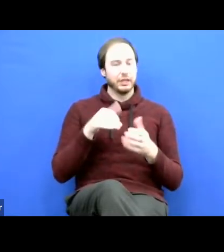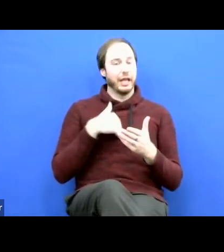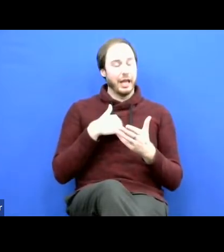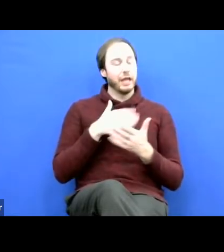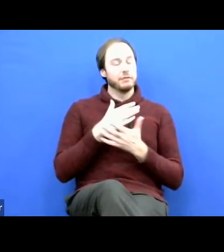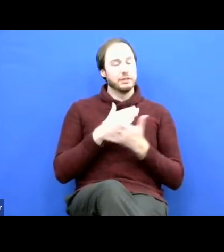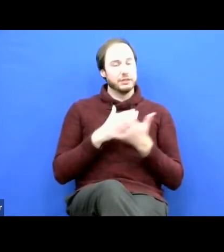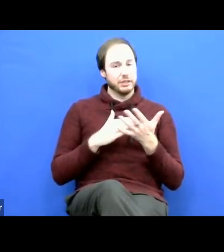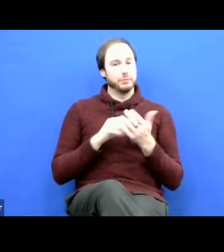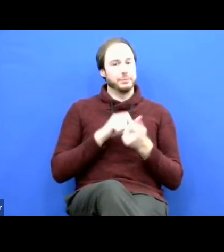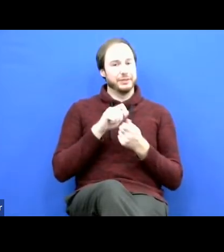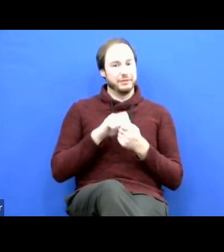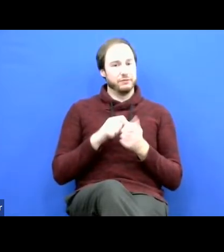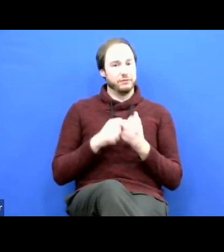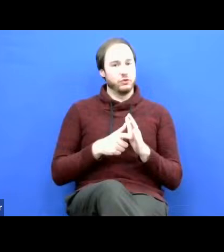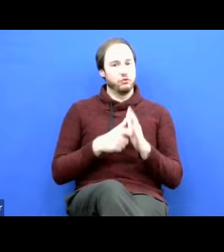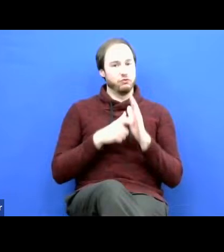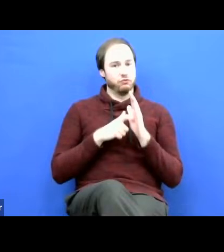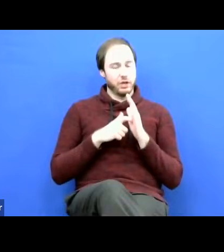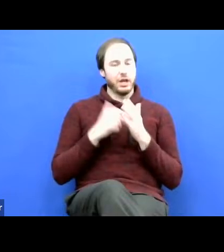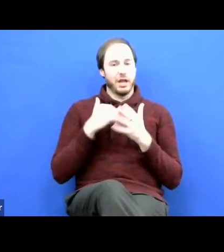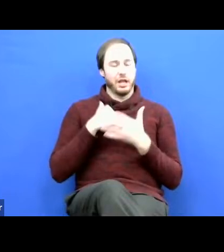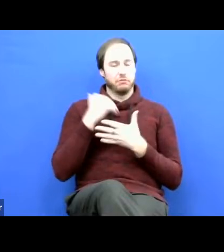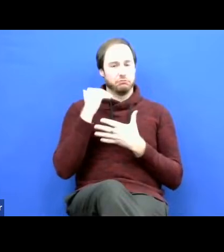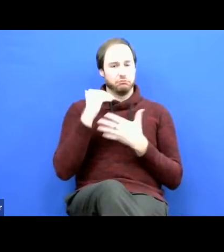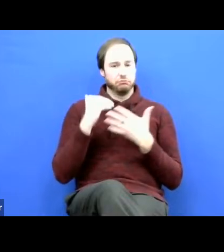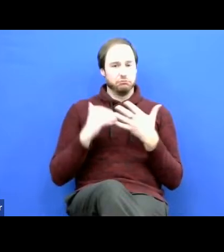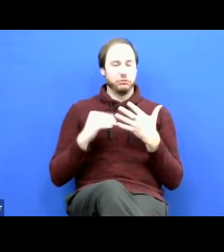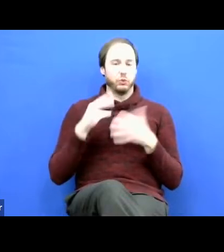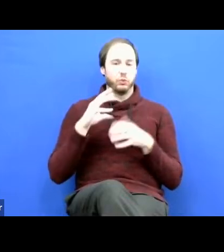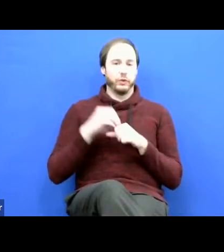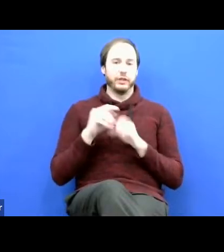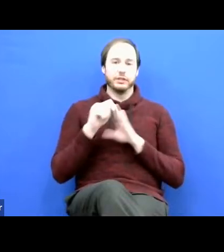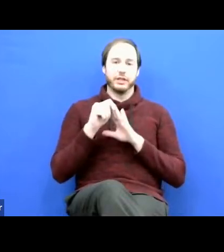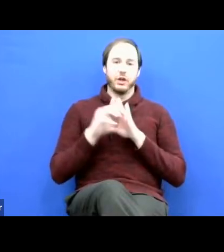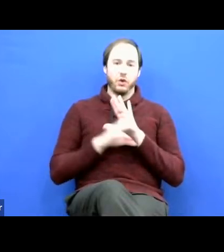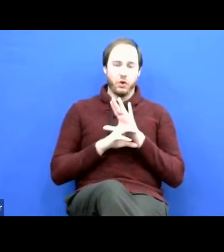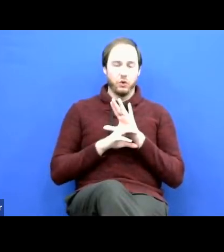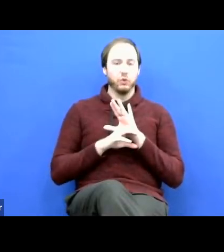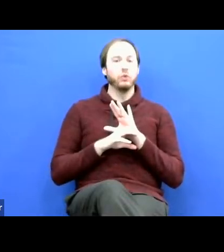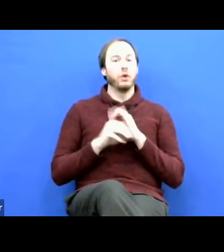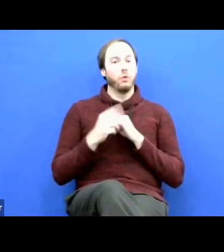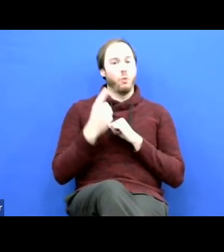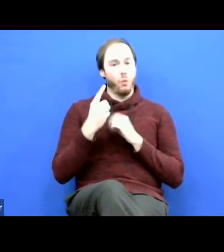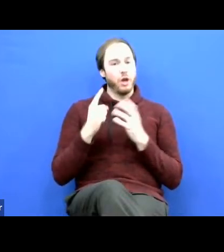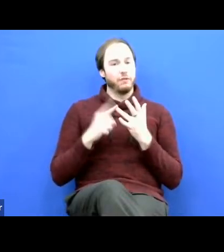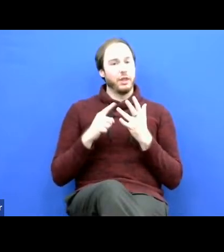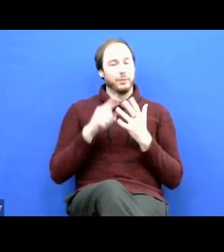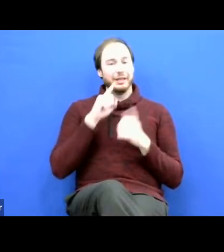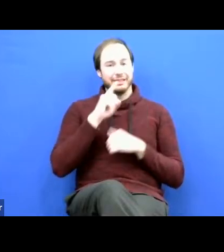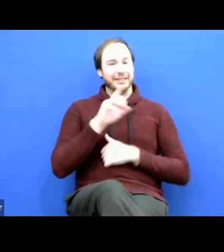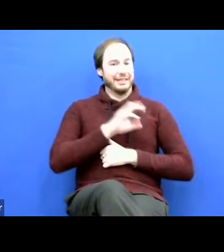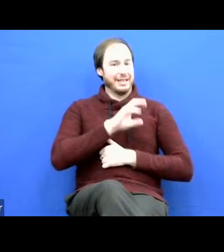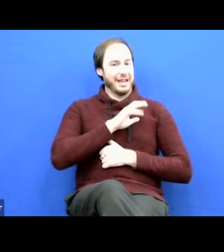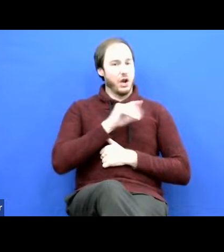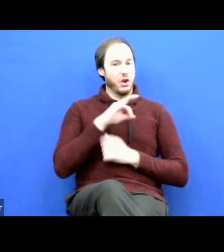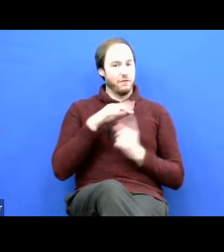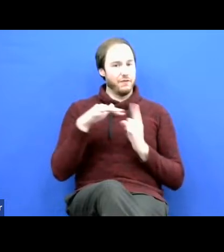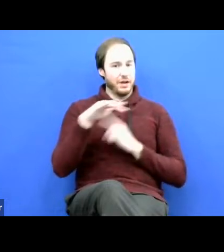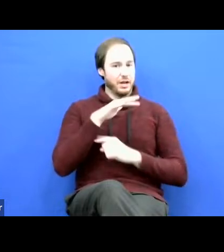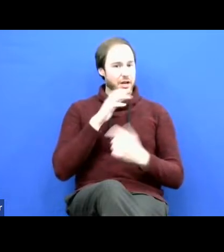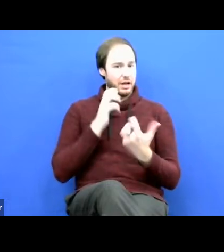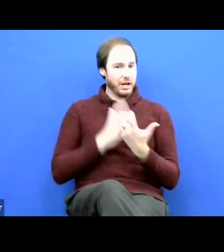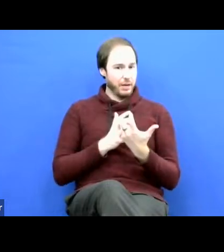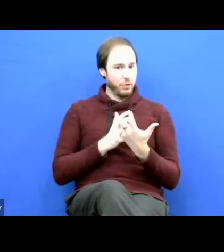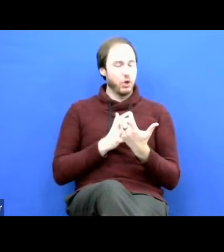criteria we have to look at that are spelled out in the town code. Character of neighborhood is one of them. And then there are a bunch